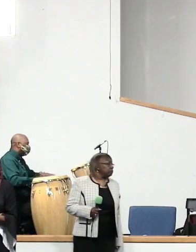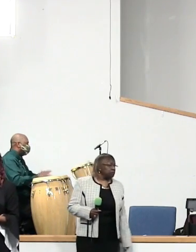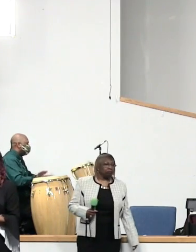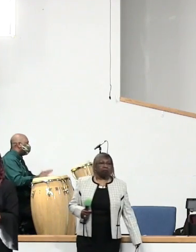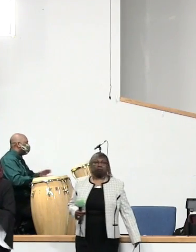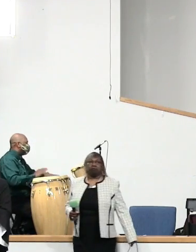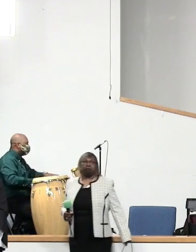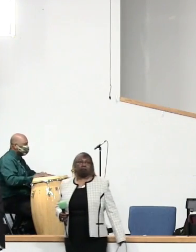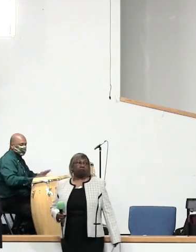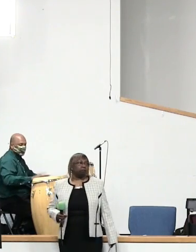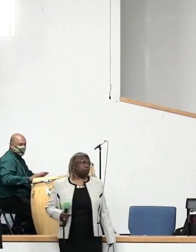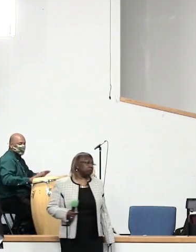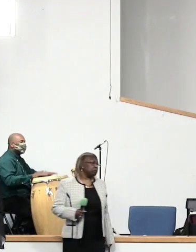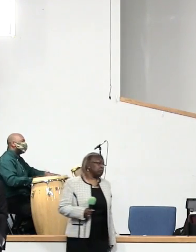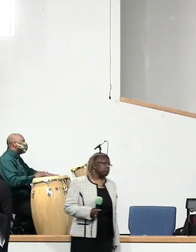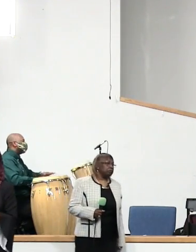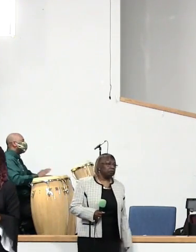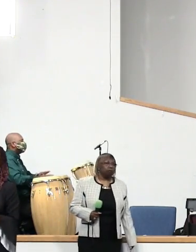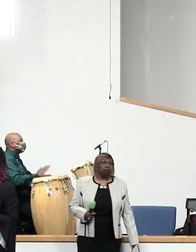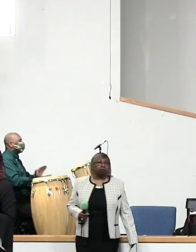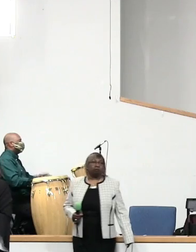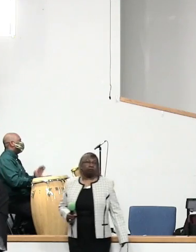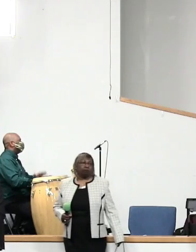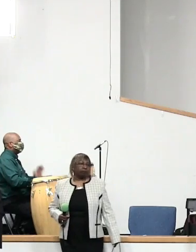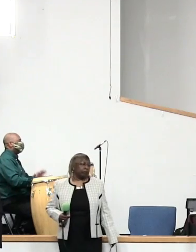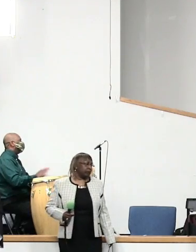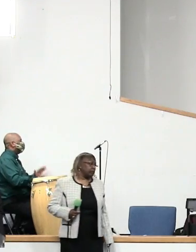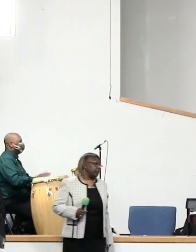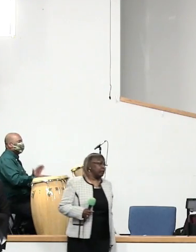when I call?